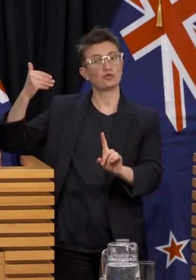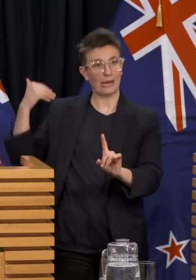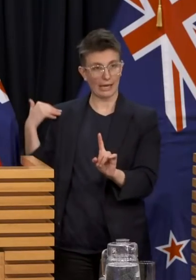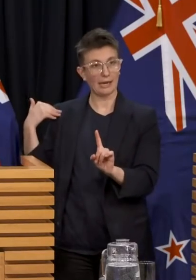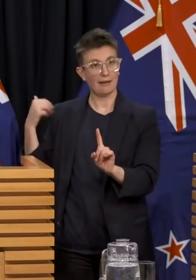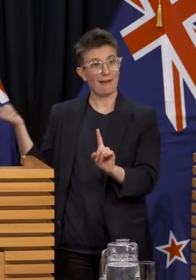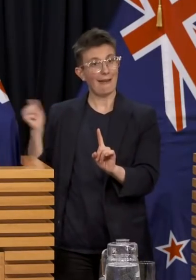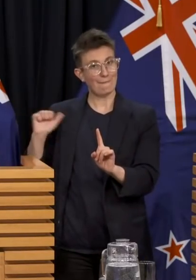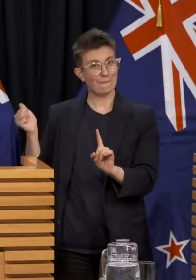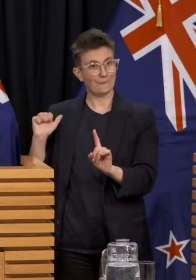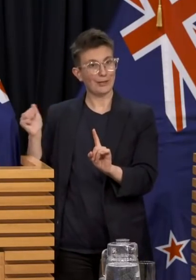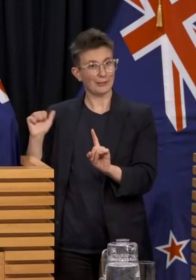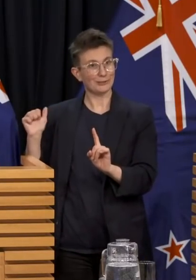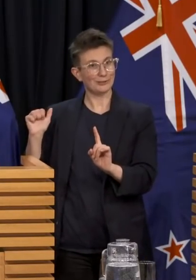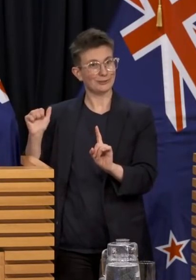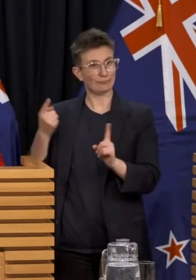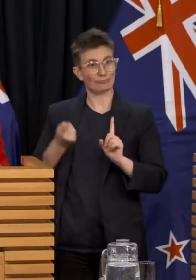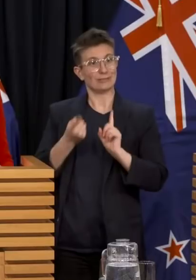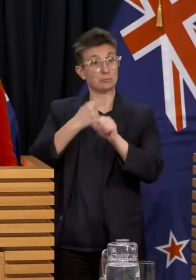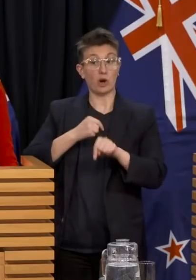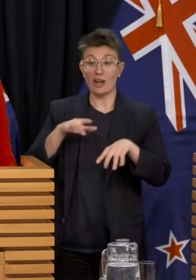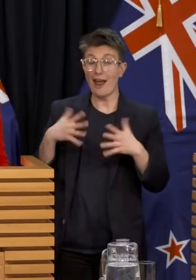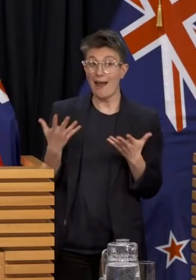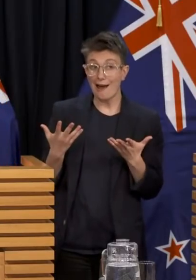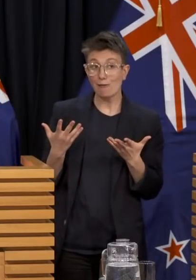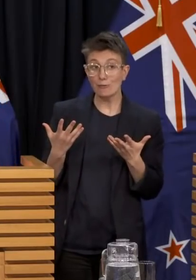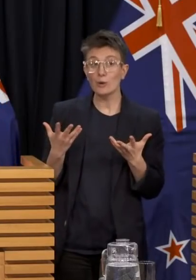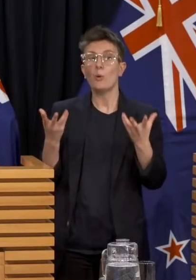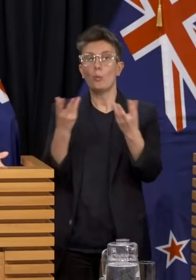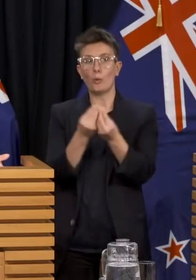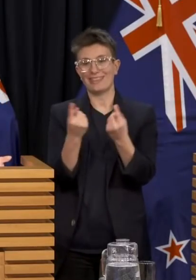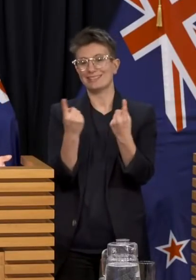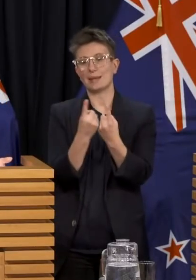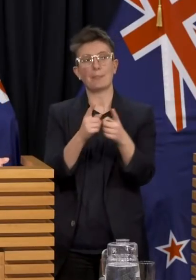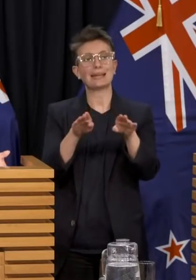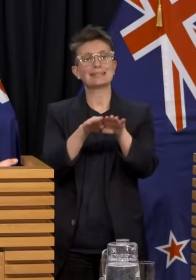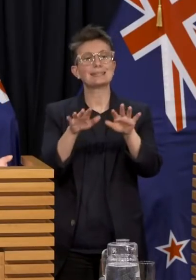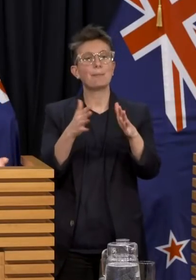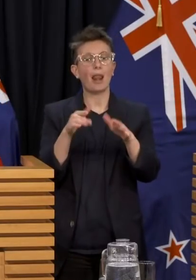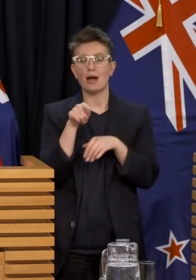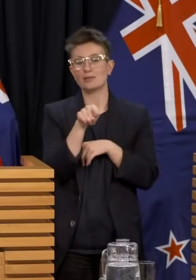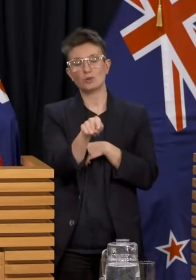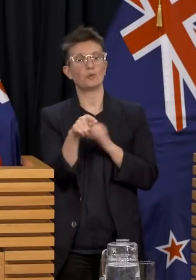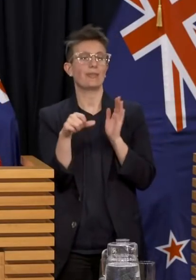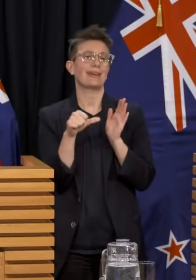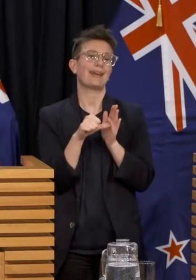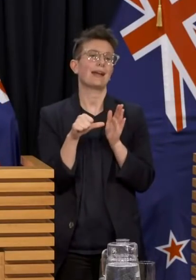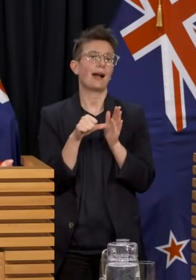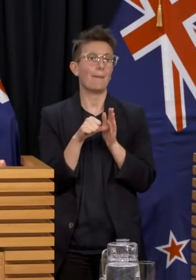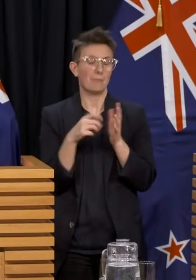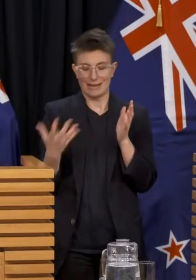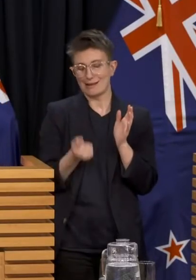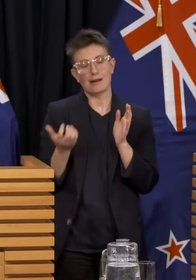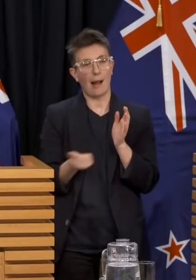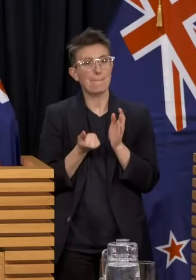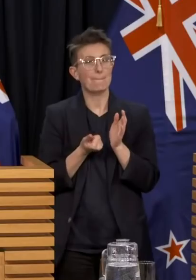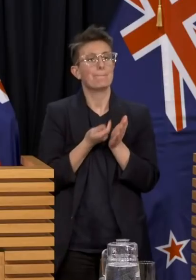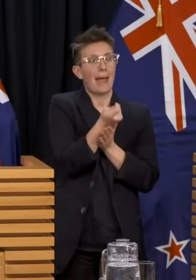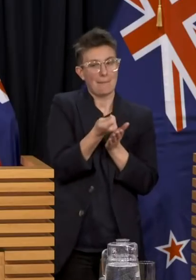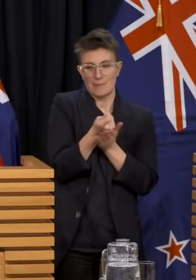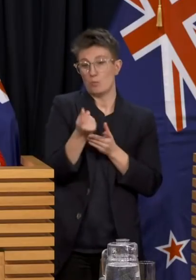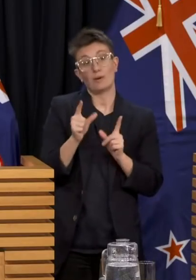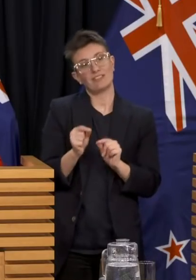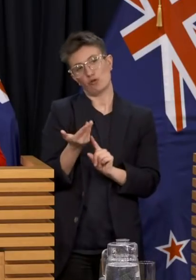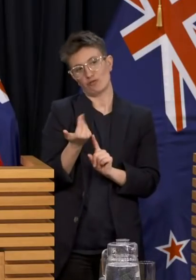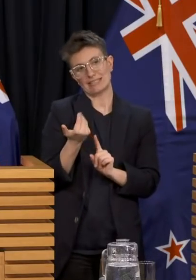form of our income payment that we put in recently. So that demonstrates that there is some work there to be done. We've said we'd like to keep doing